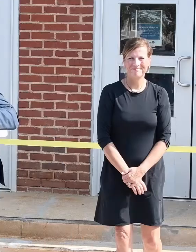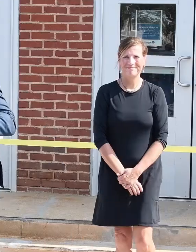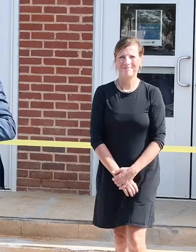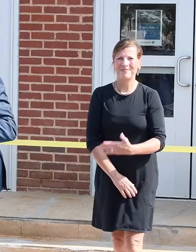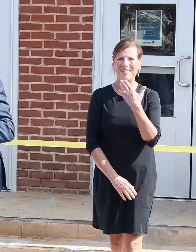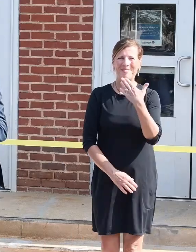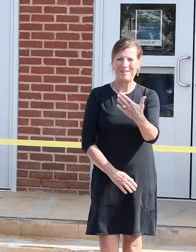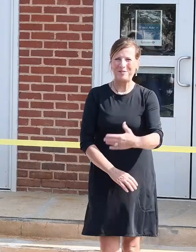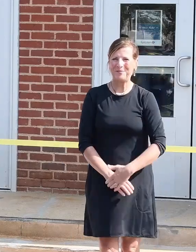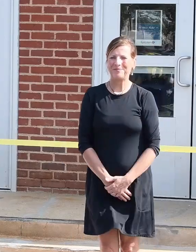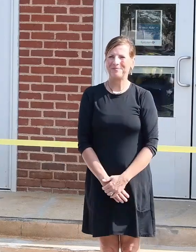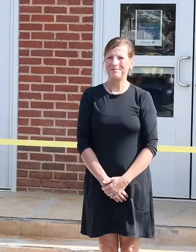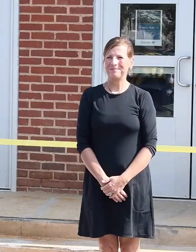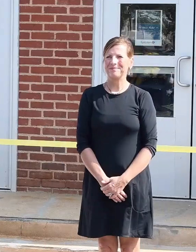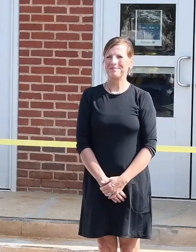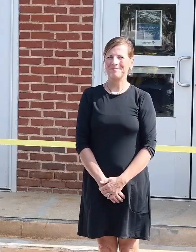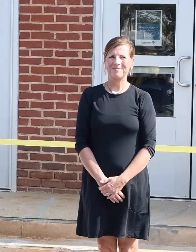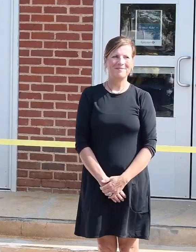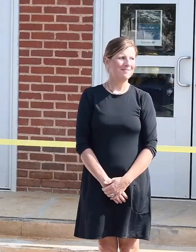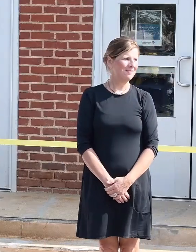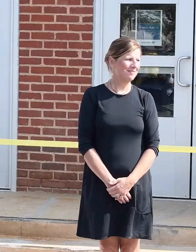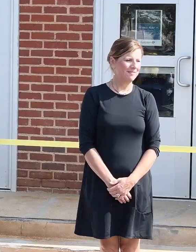Thank you.